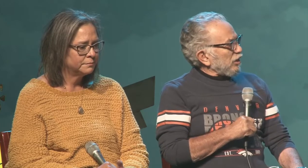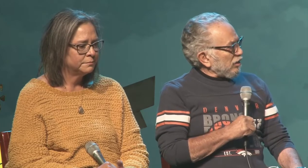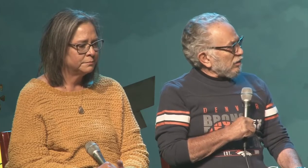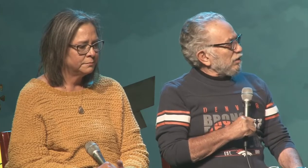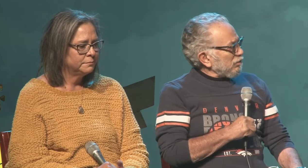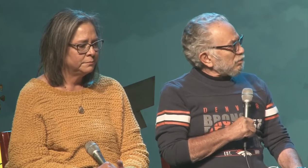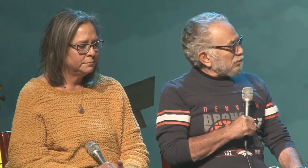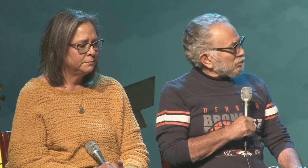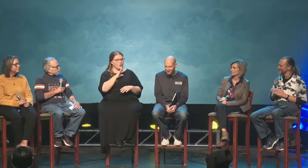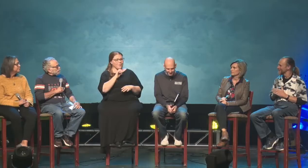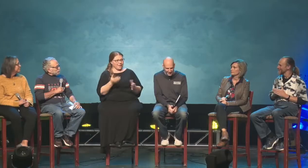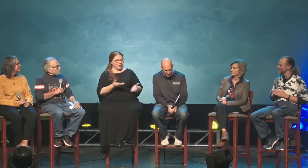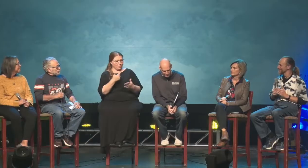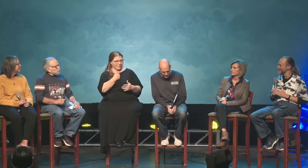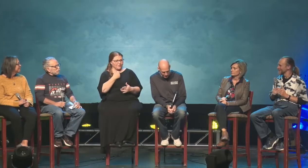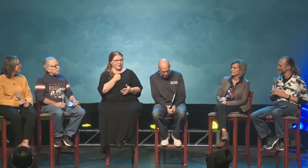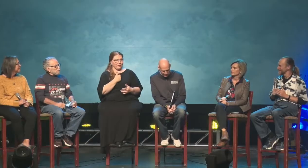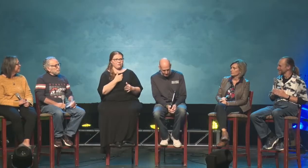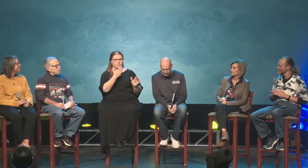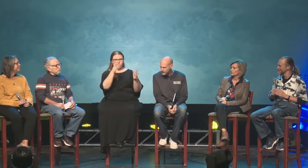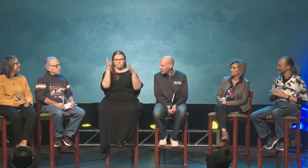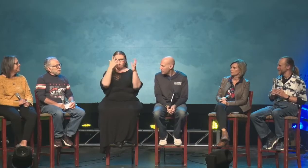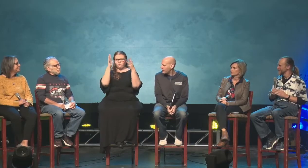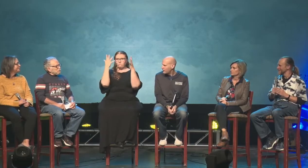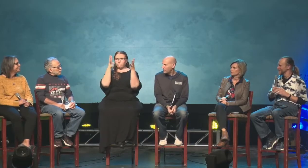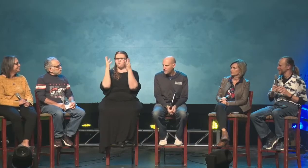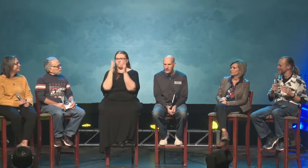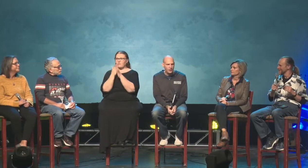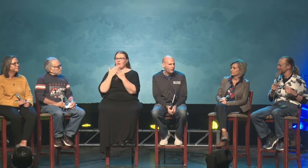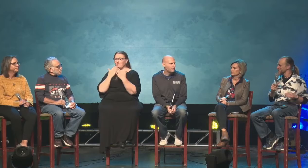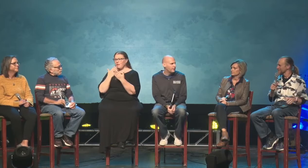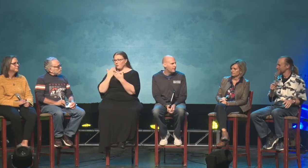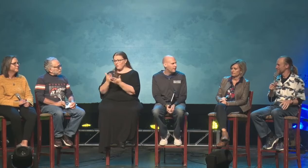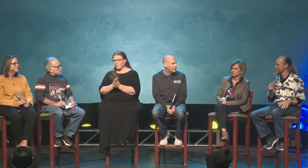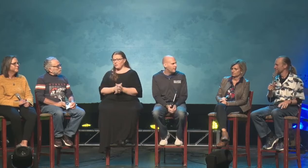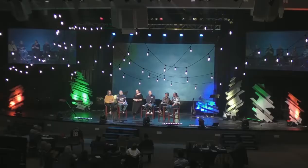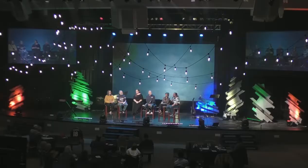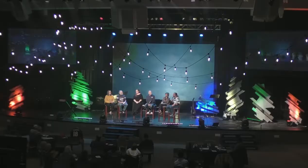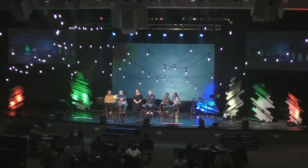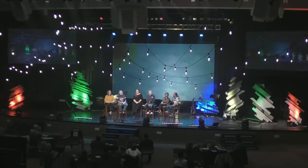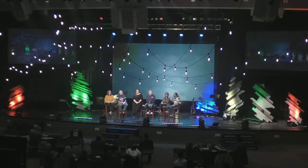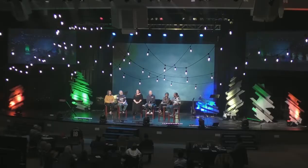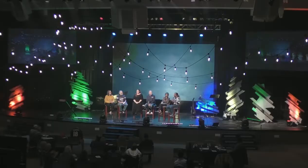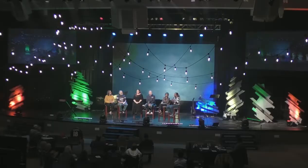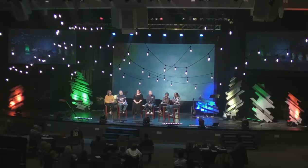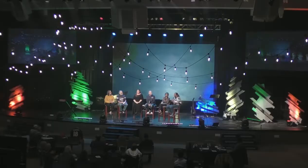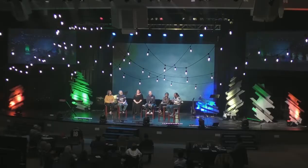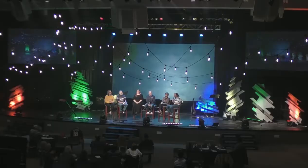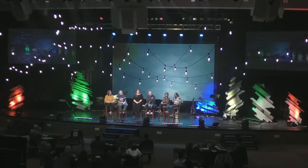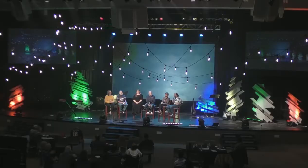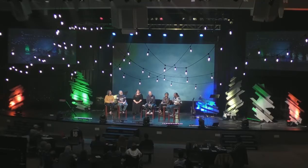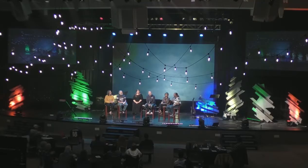need to good. be here. That's good. Thanks, John. Thank you.